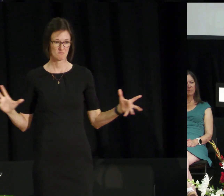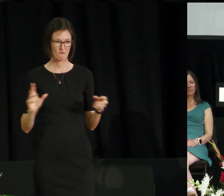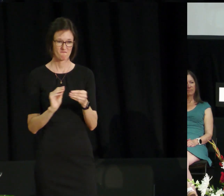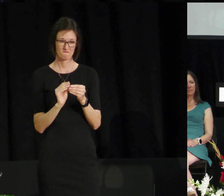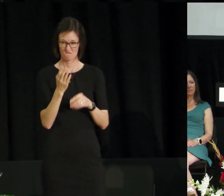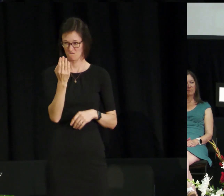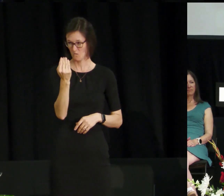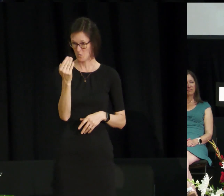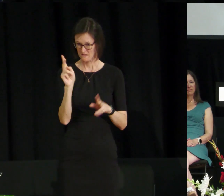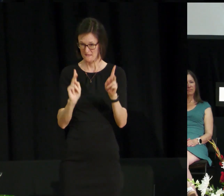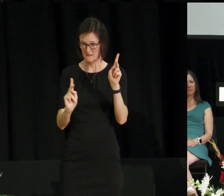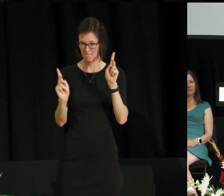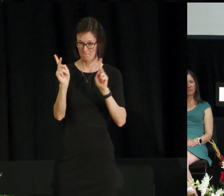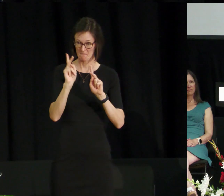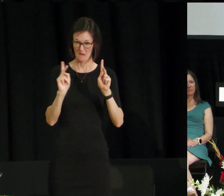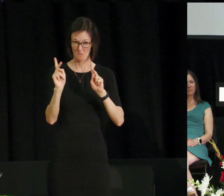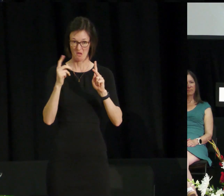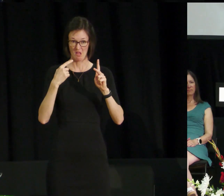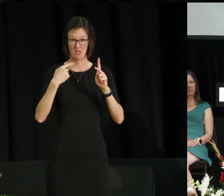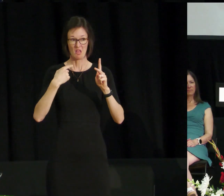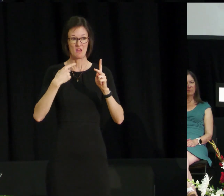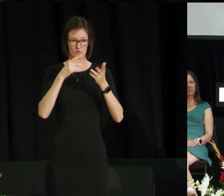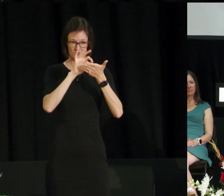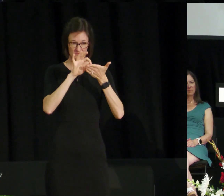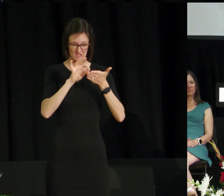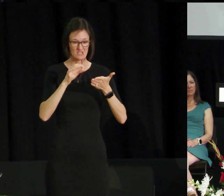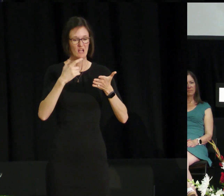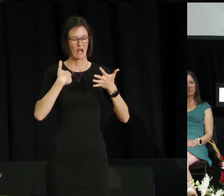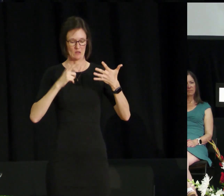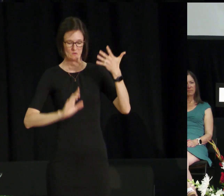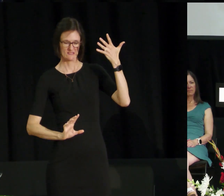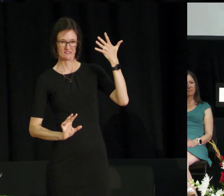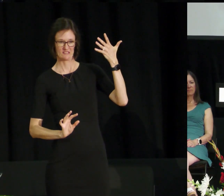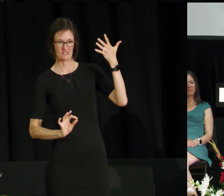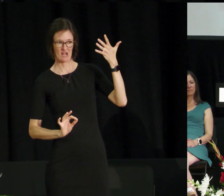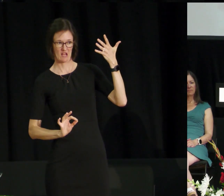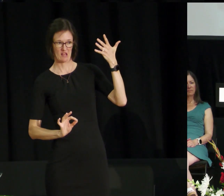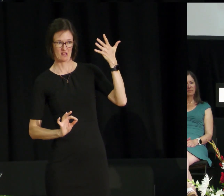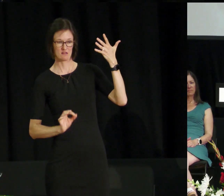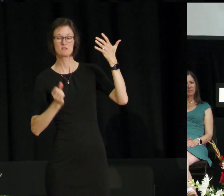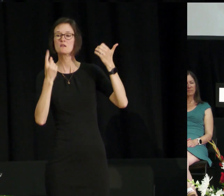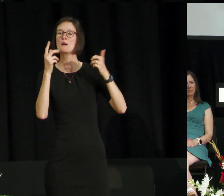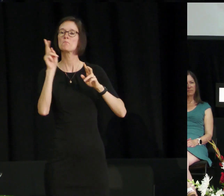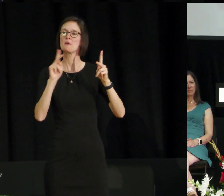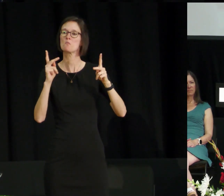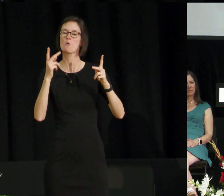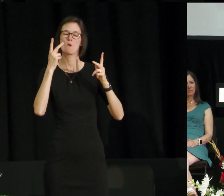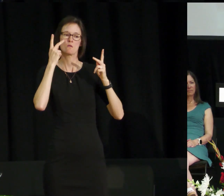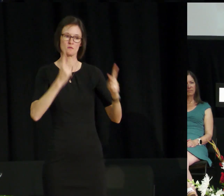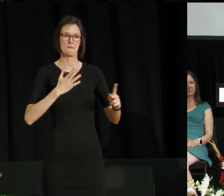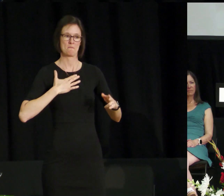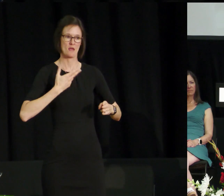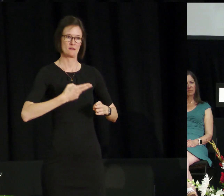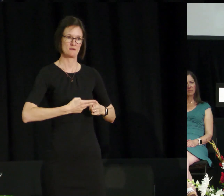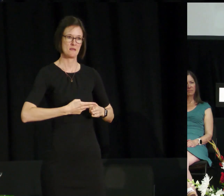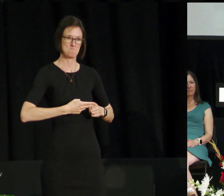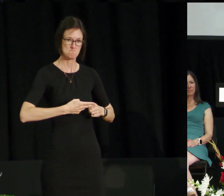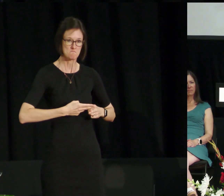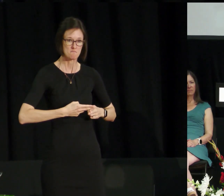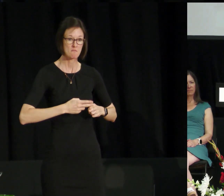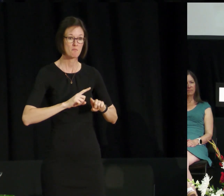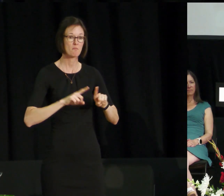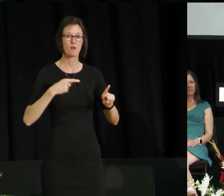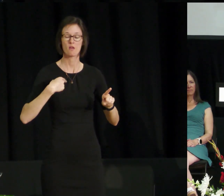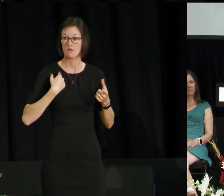In that And I did get some name recognition But what did I do What all of you are going to do